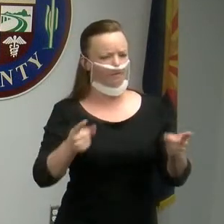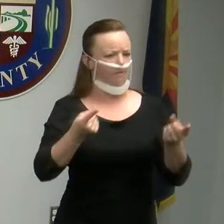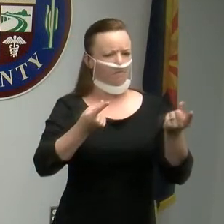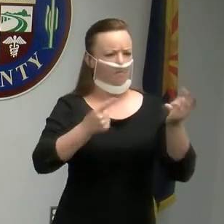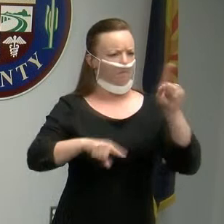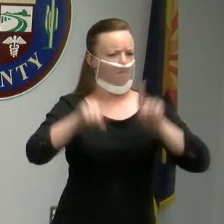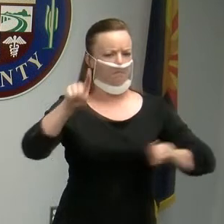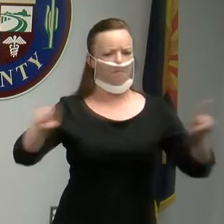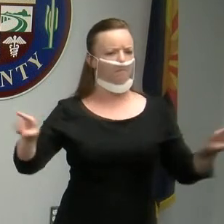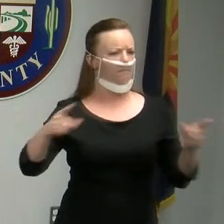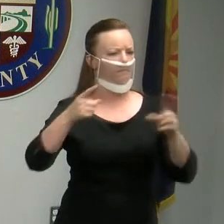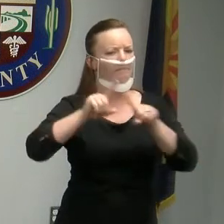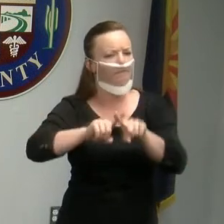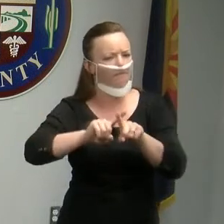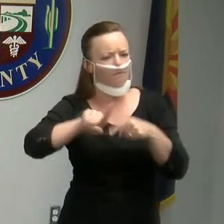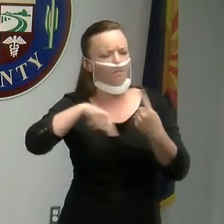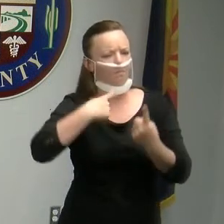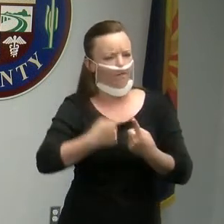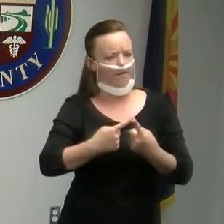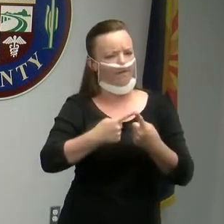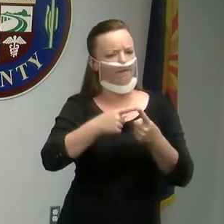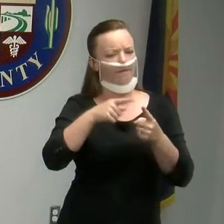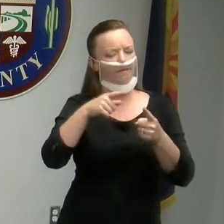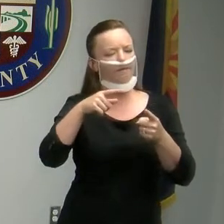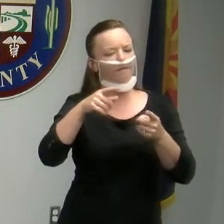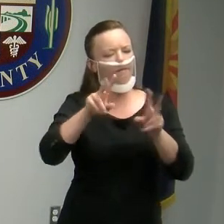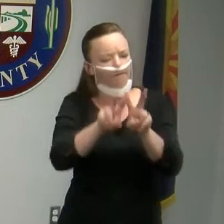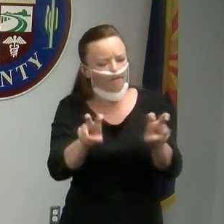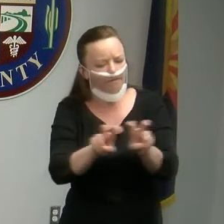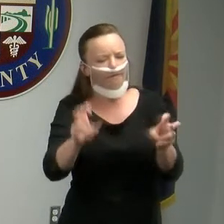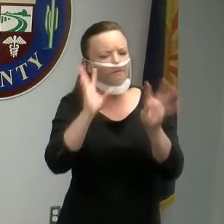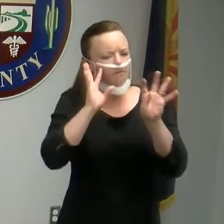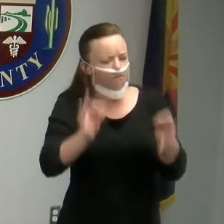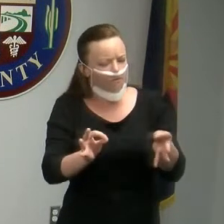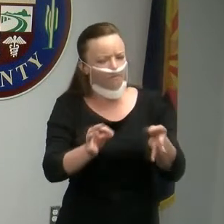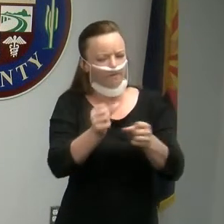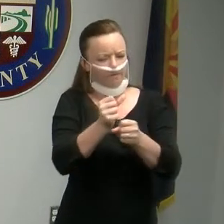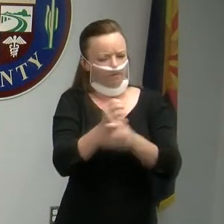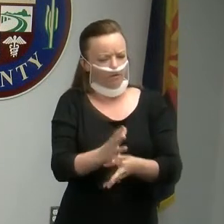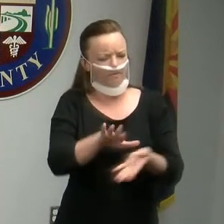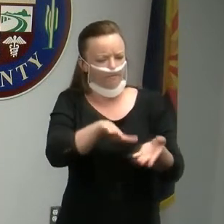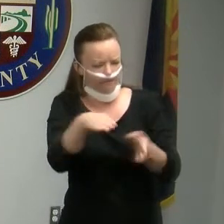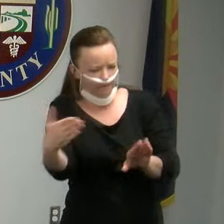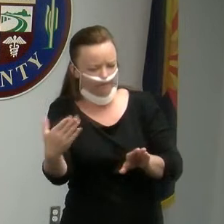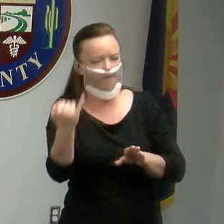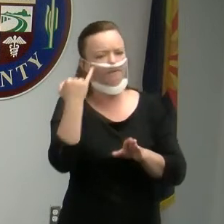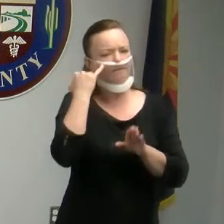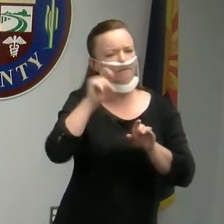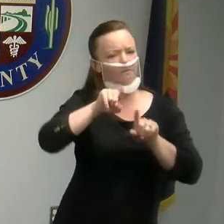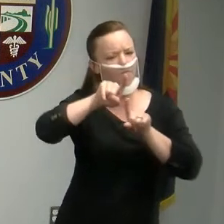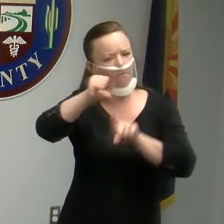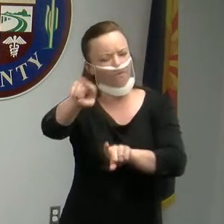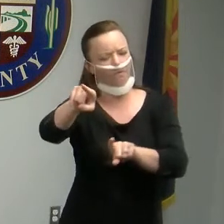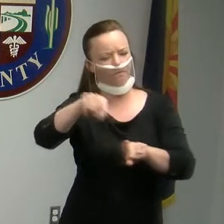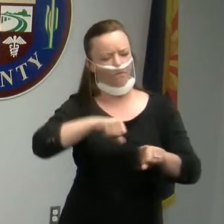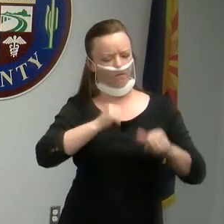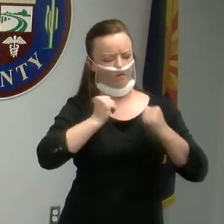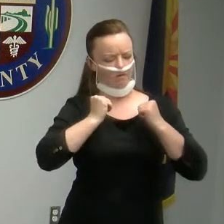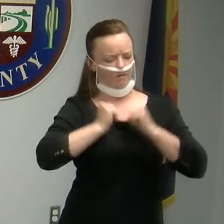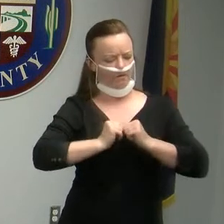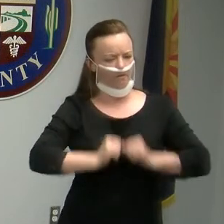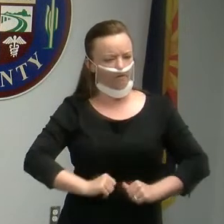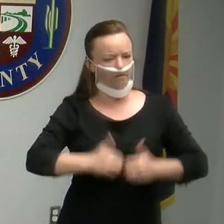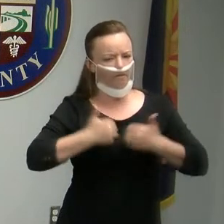it took for the cause of death to be determined, whether or not it went to the medical examiner, and a variety of other things that can delay